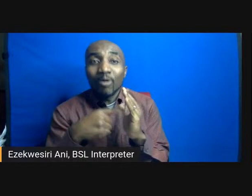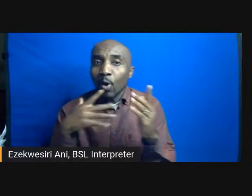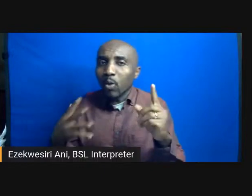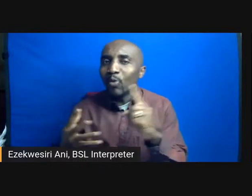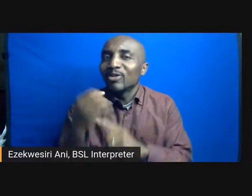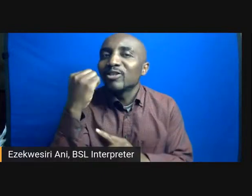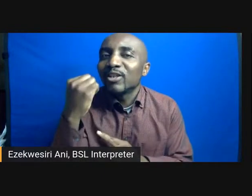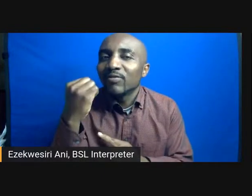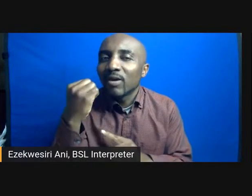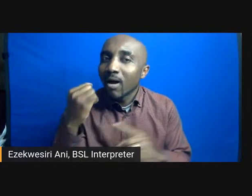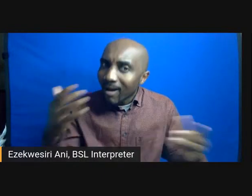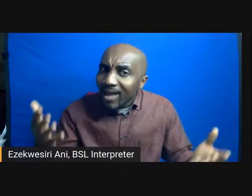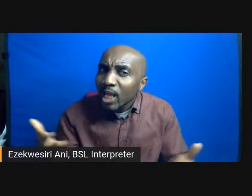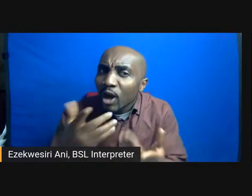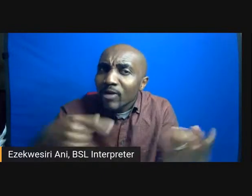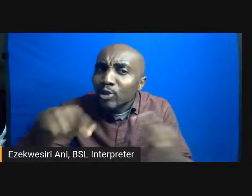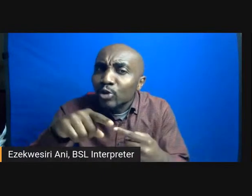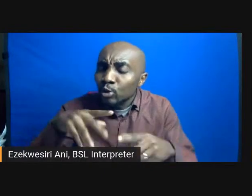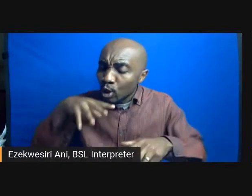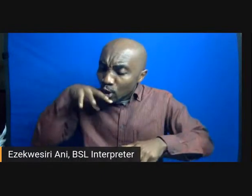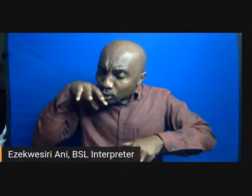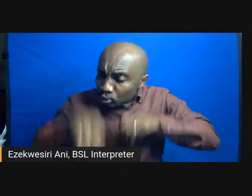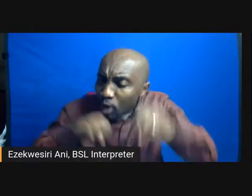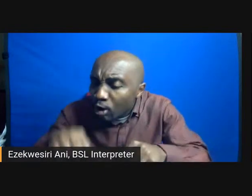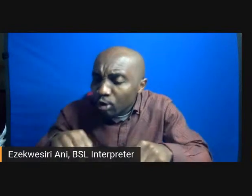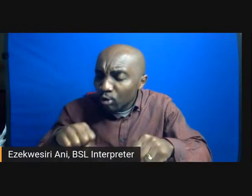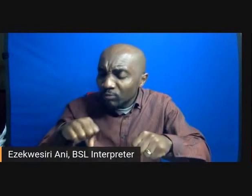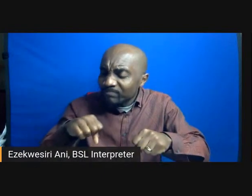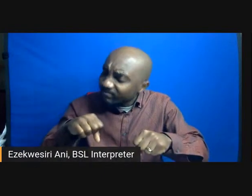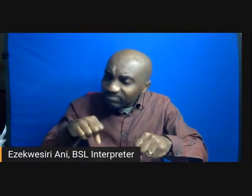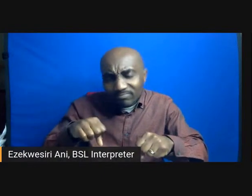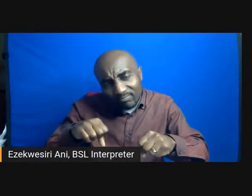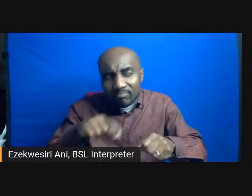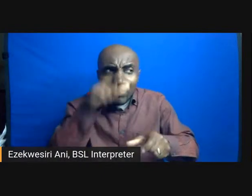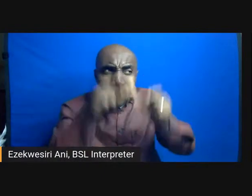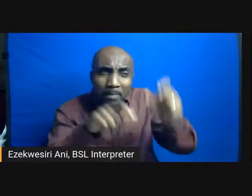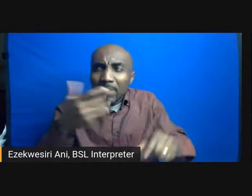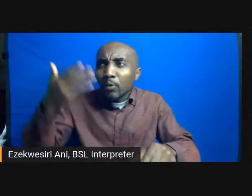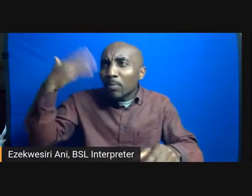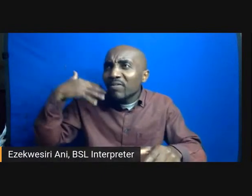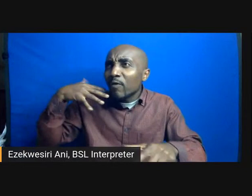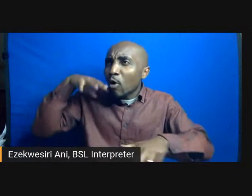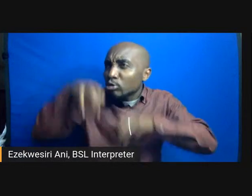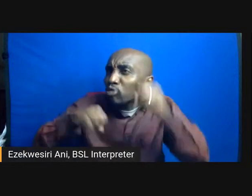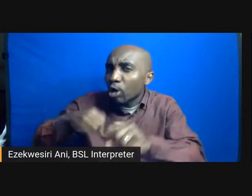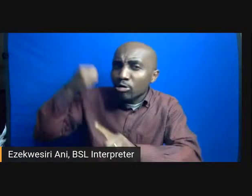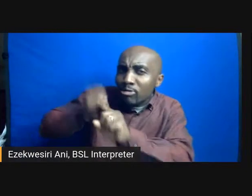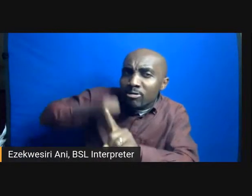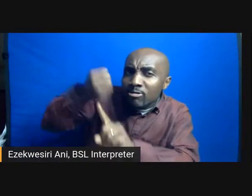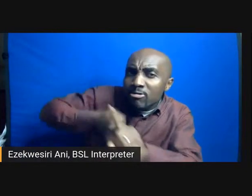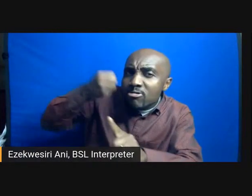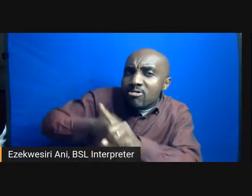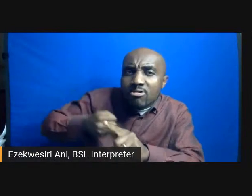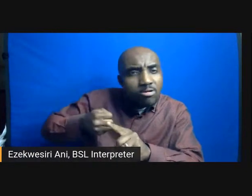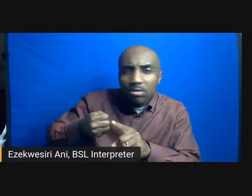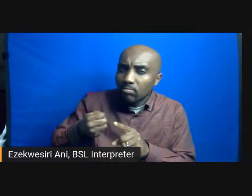all not to let the struggles and the gains of those who have gone before us be for